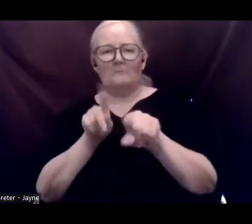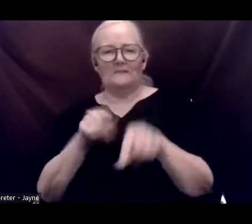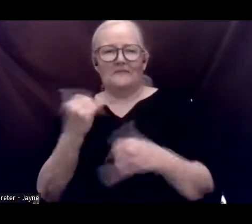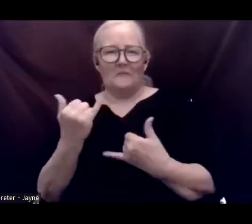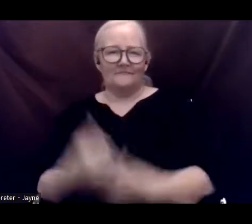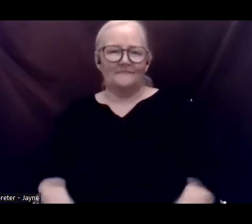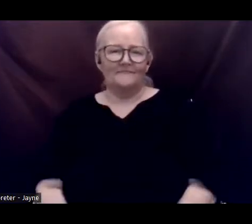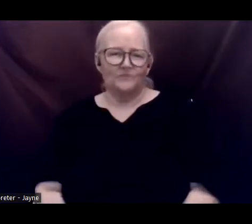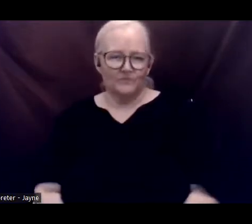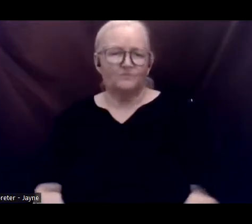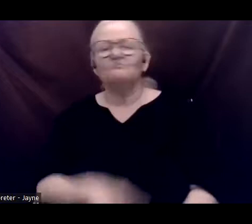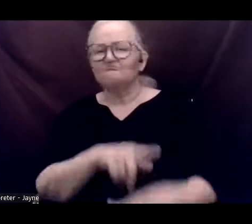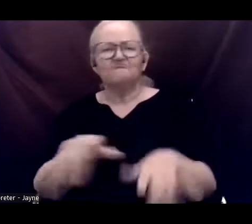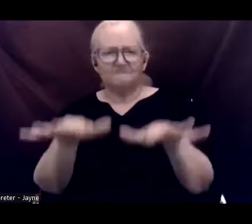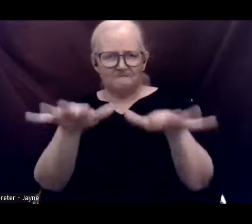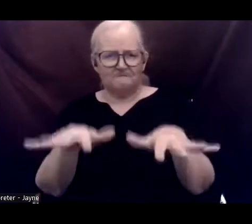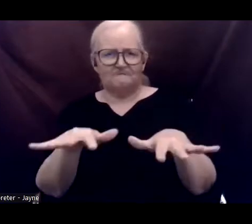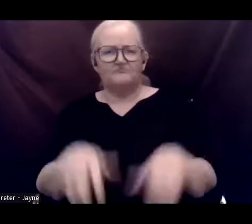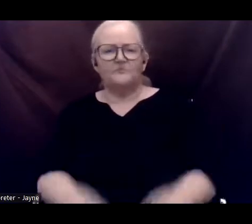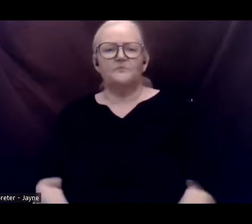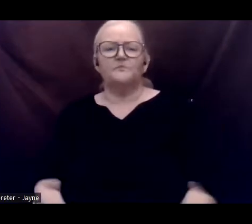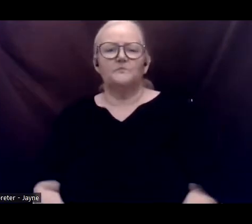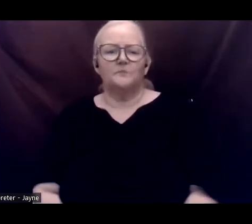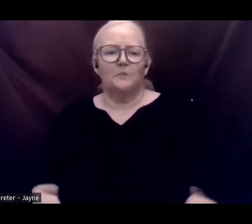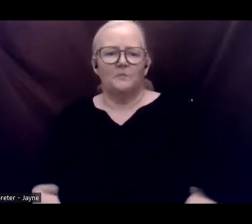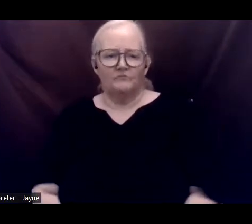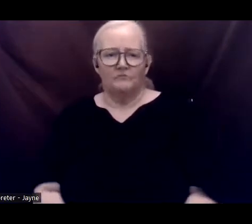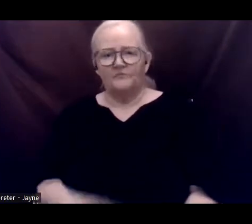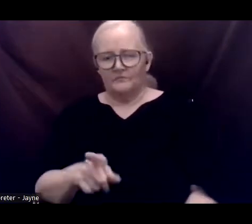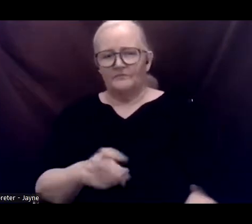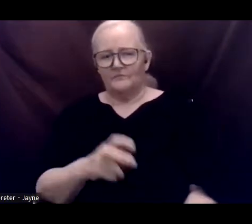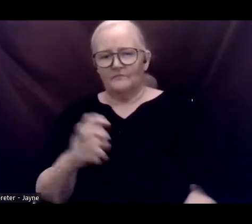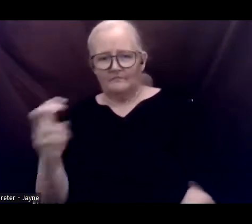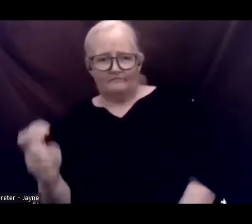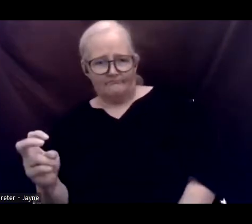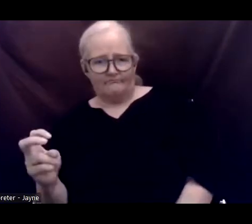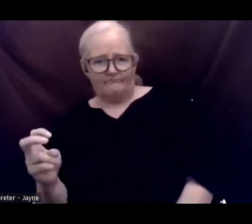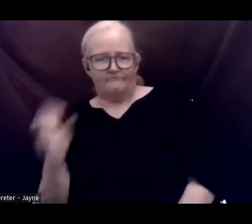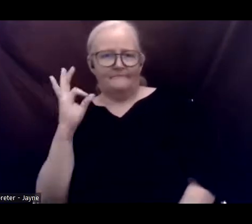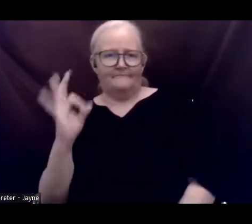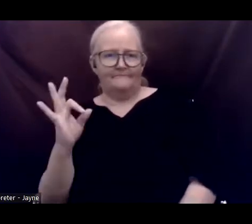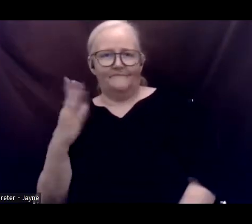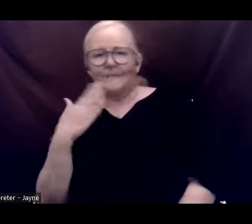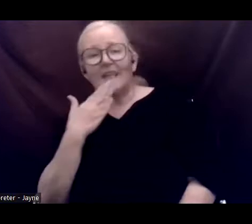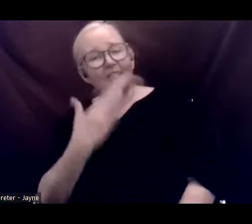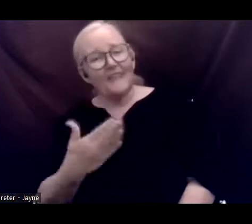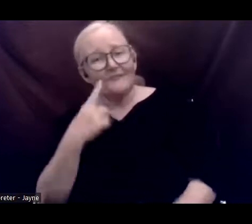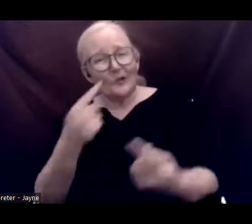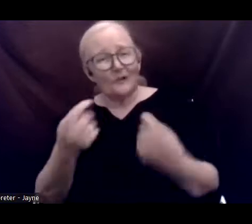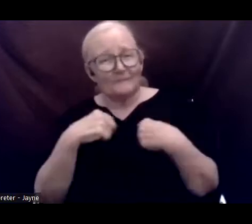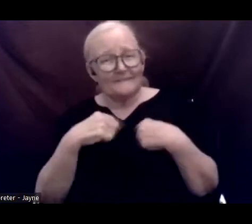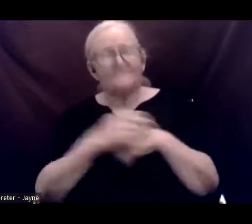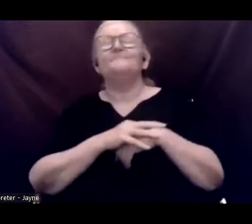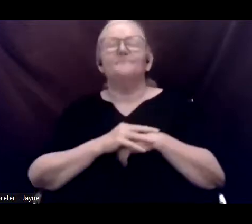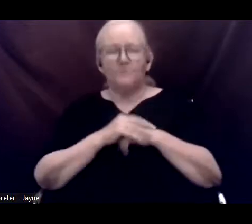There you go. You guys can sit down. Charlotte, there you go. Perfect. Thank you for coming up. So,